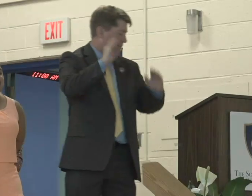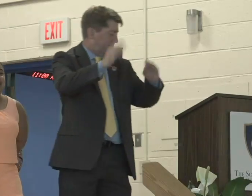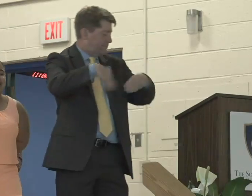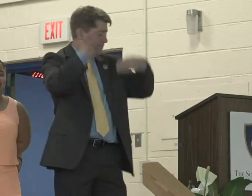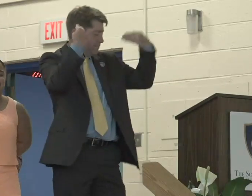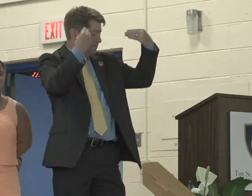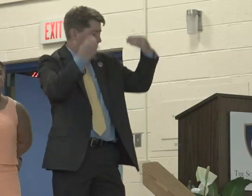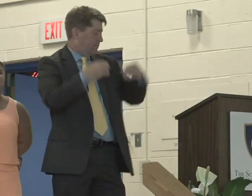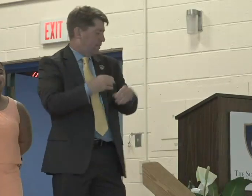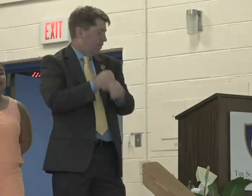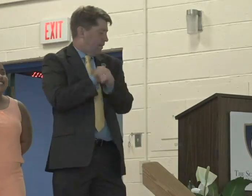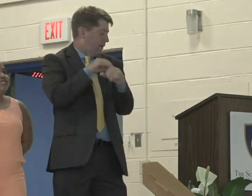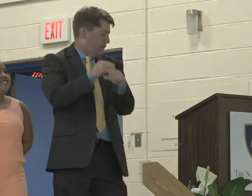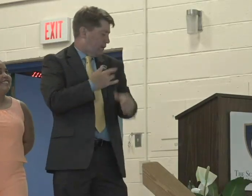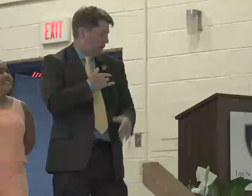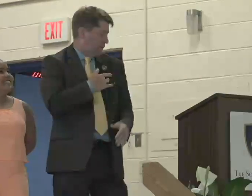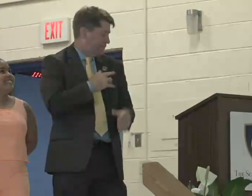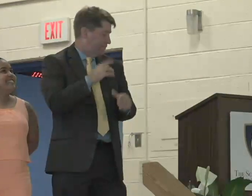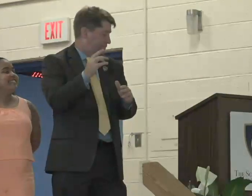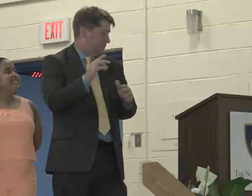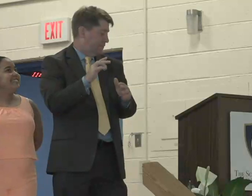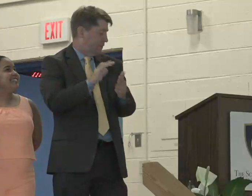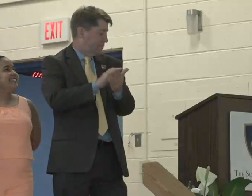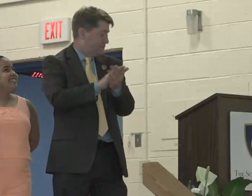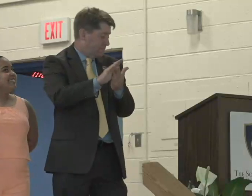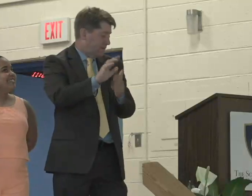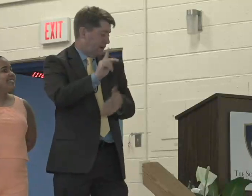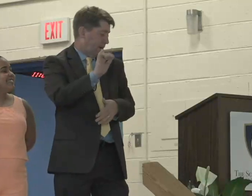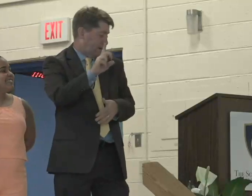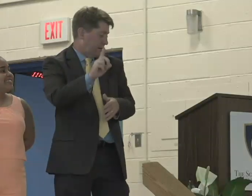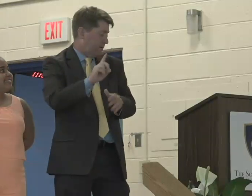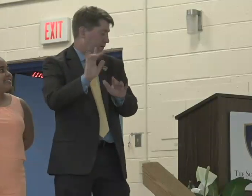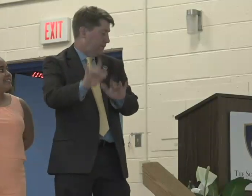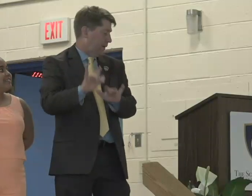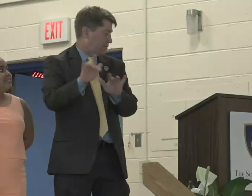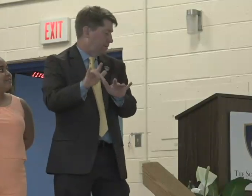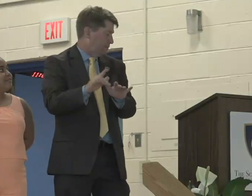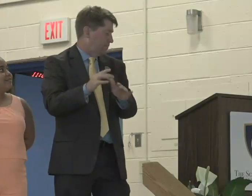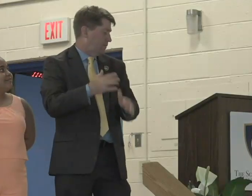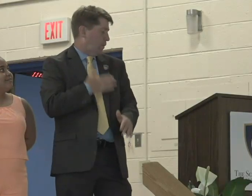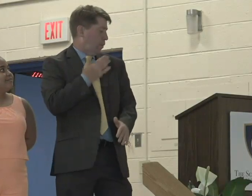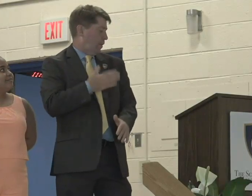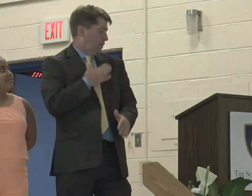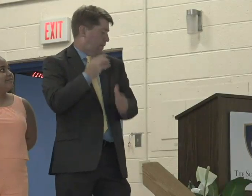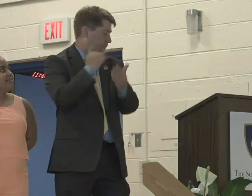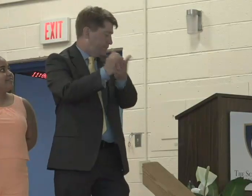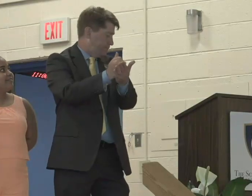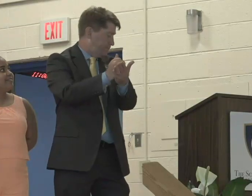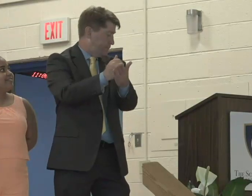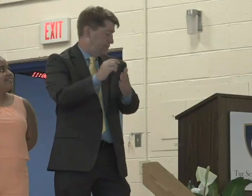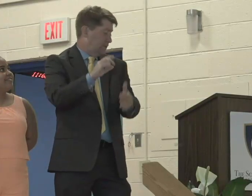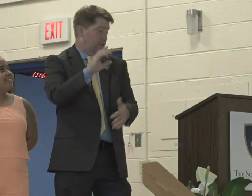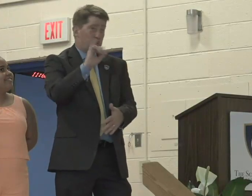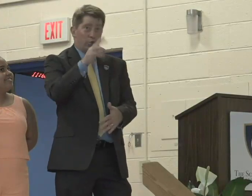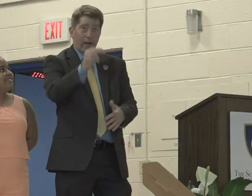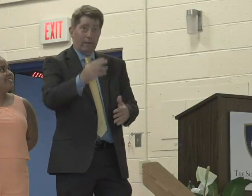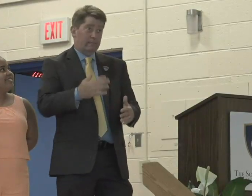This goes to the person who always has a smile, is kind-hearted, empathetic and sympathetic, willing to